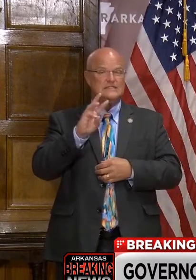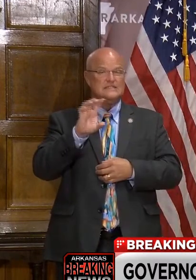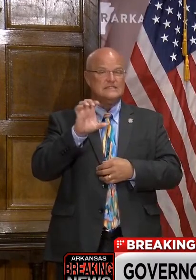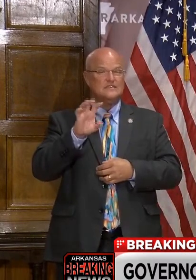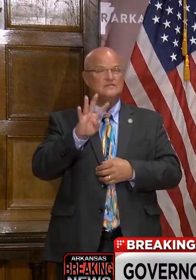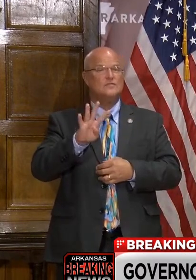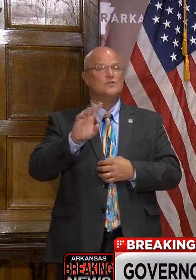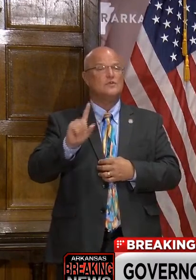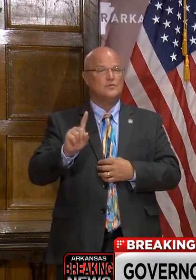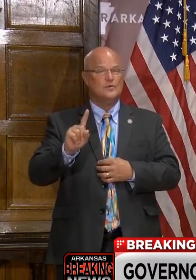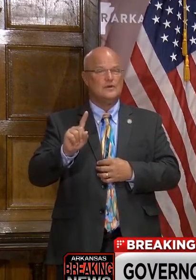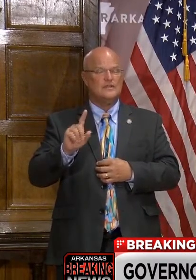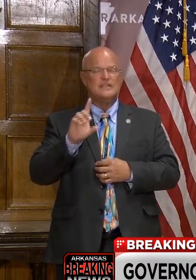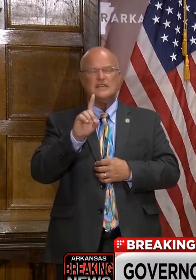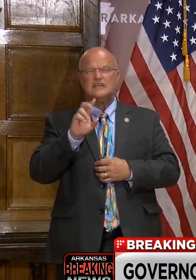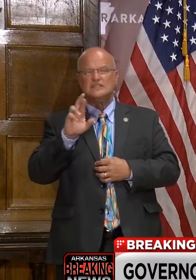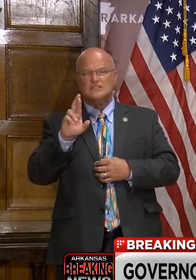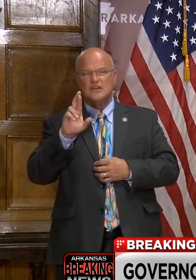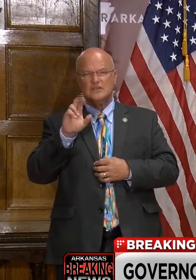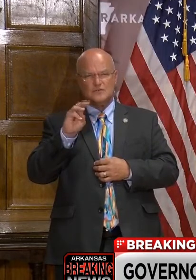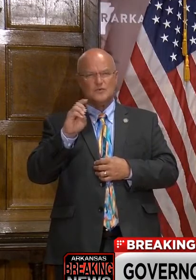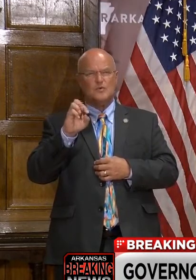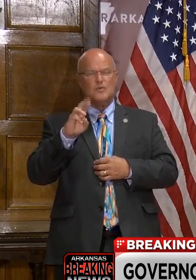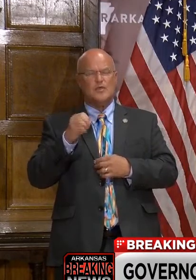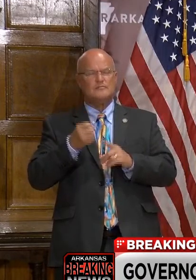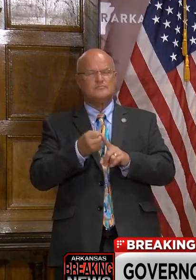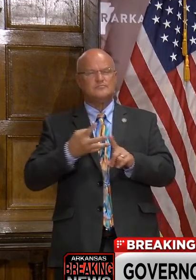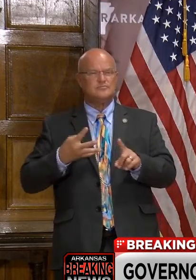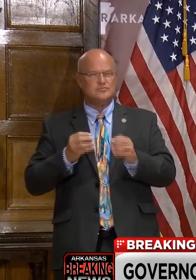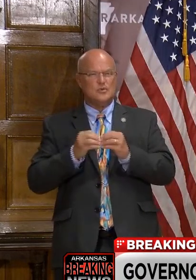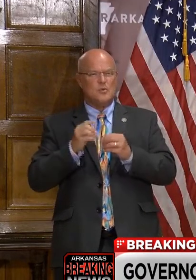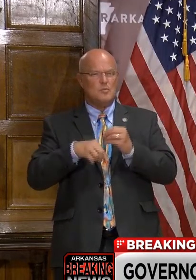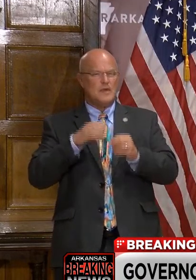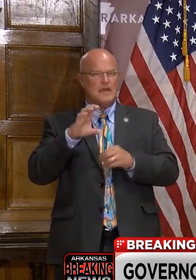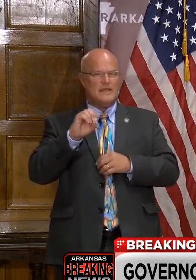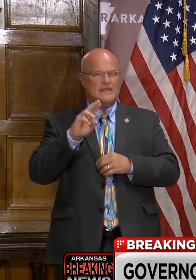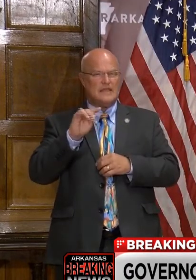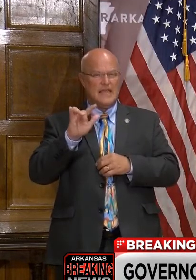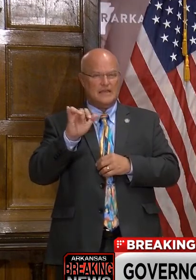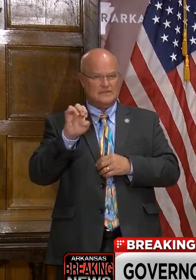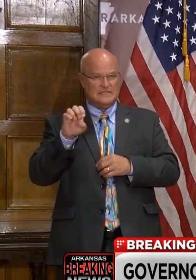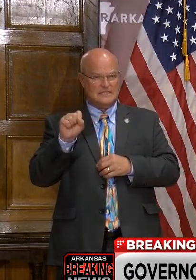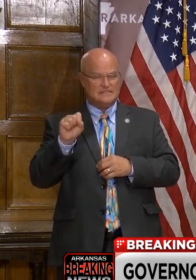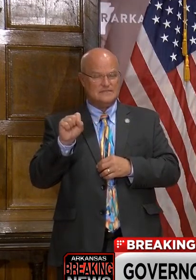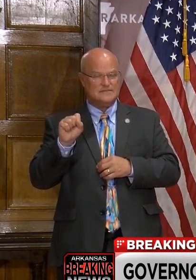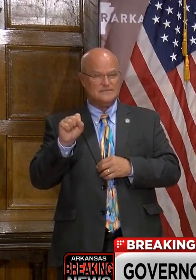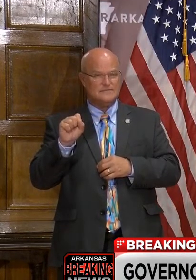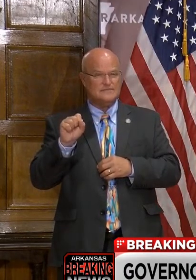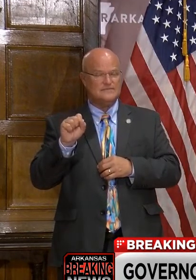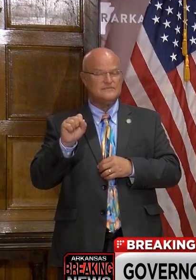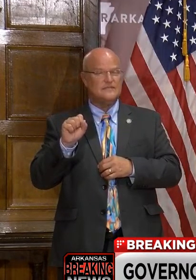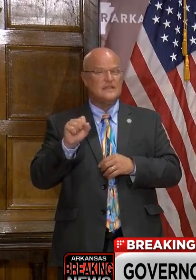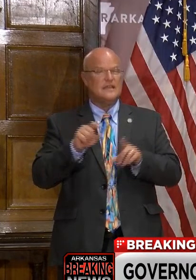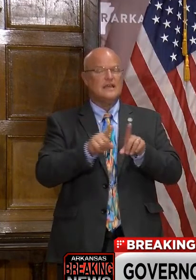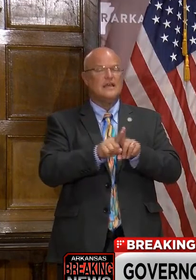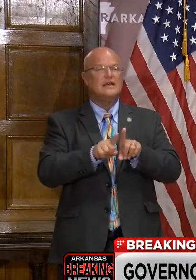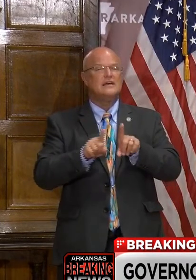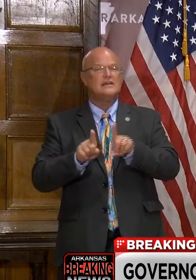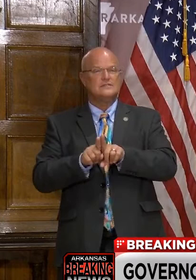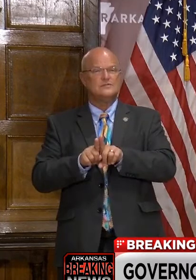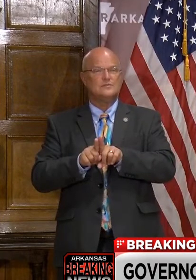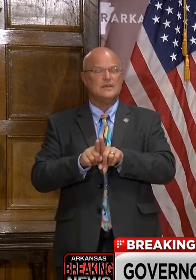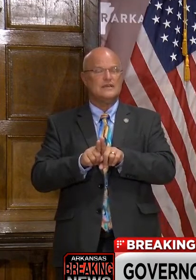641. Dr. Romero will provide additional details on the counties breakdown, as well